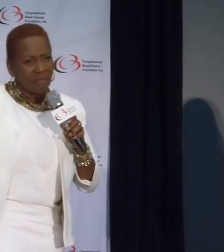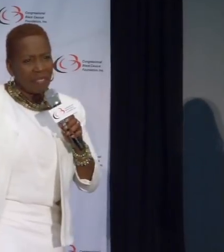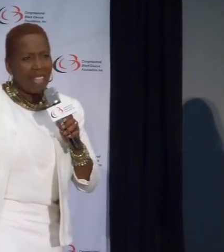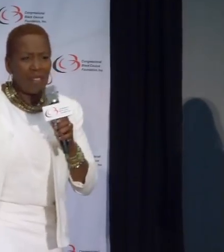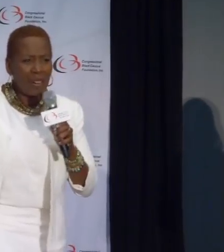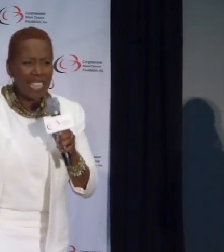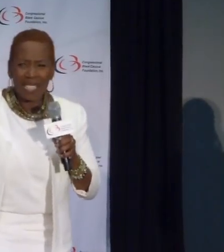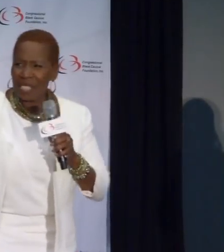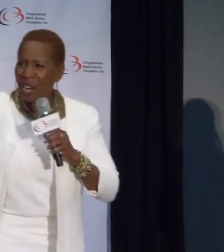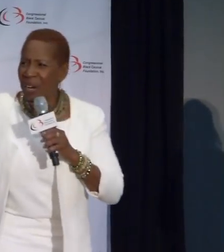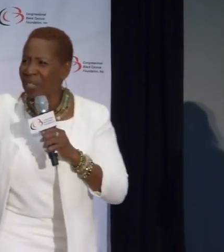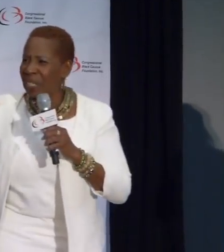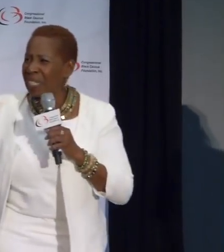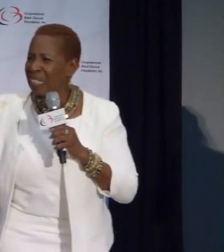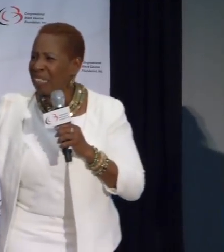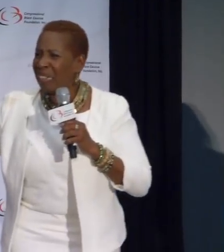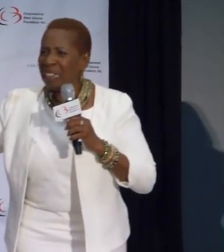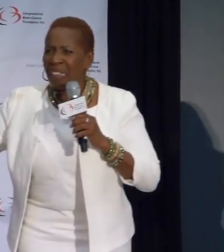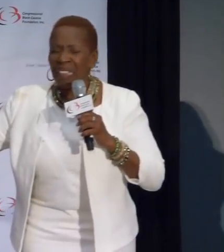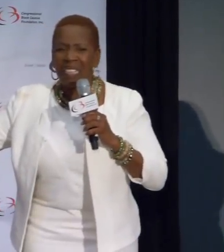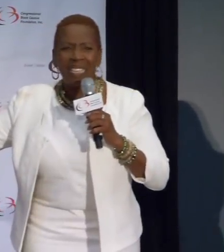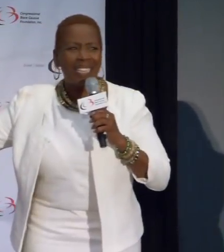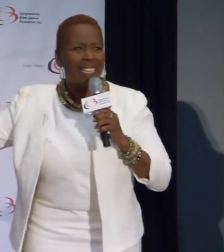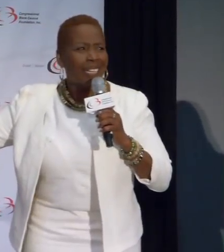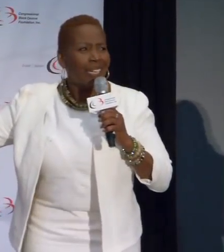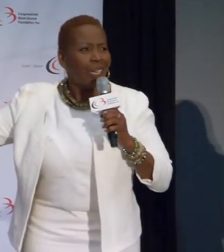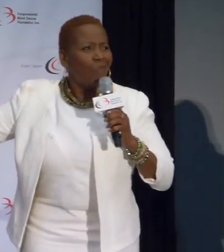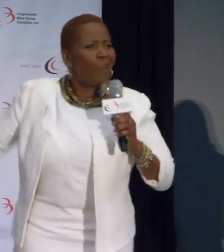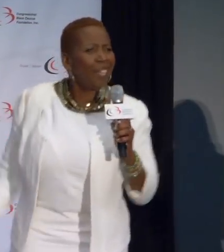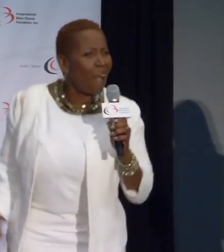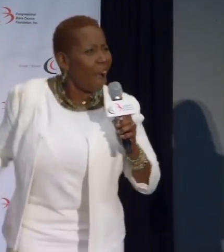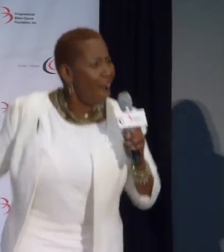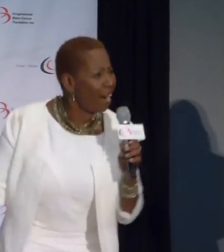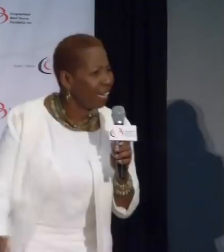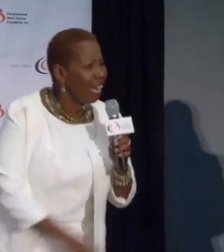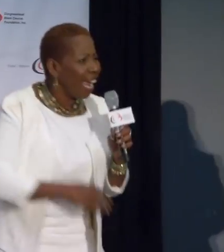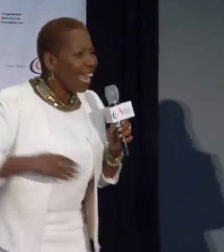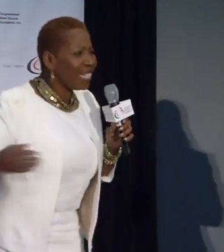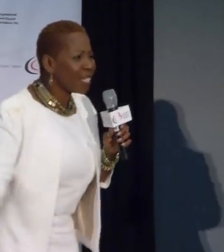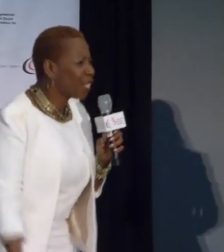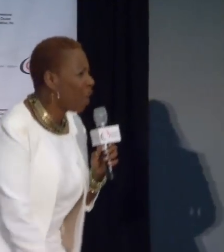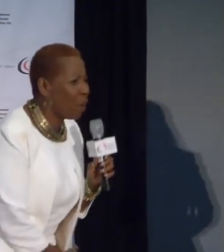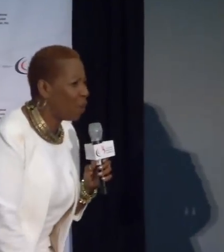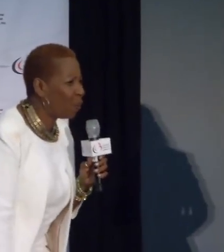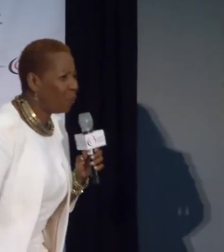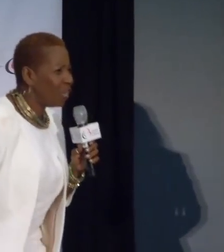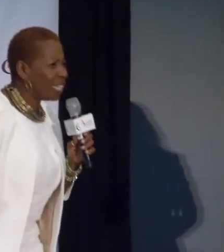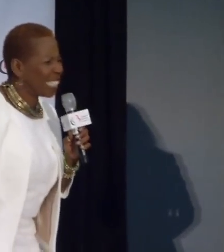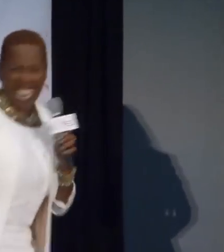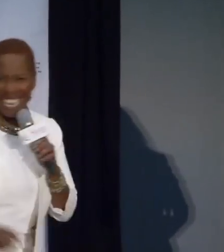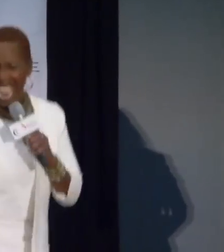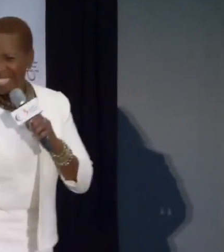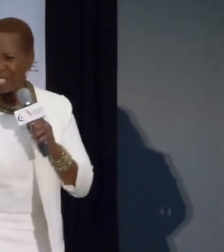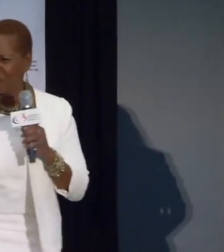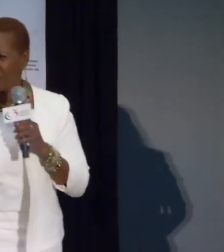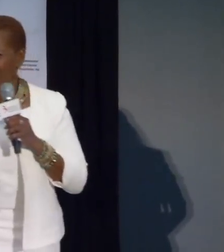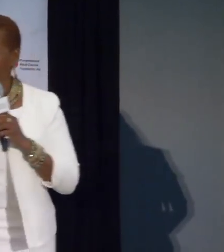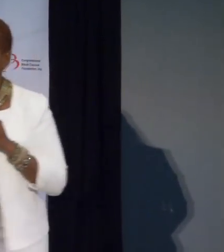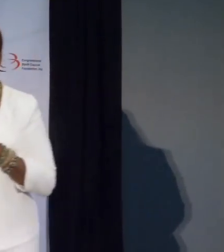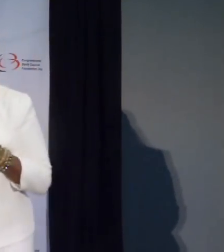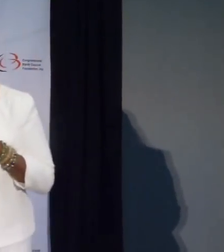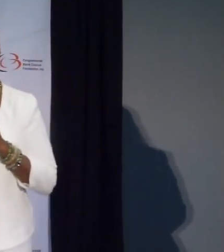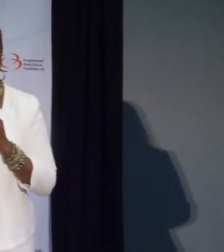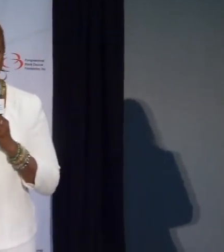Have you heard that song? Will your heart and soul say yes.